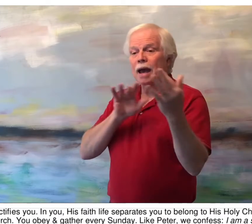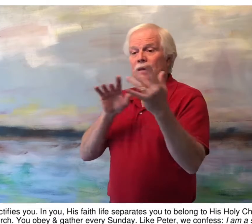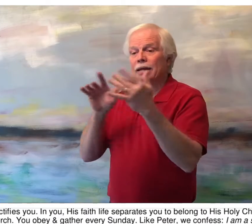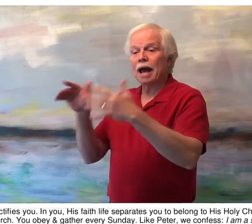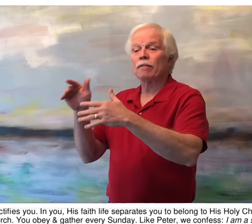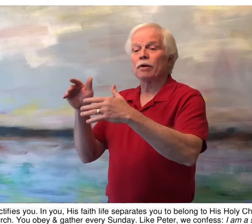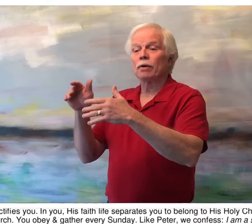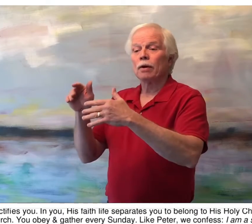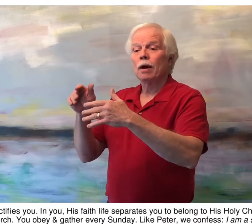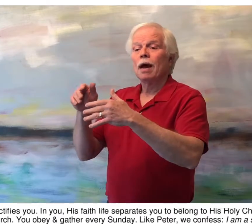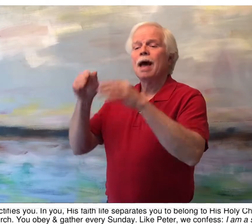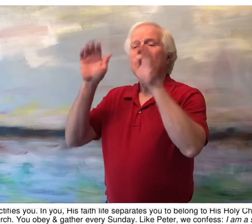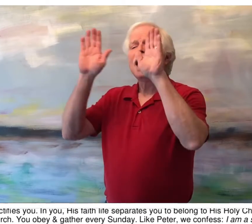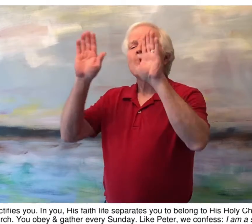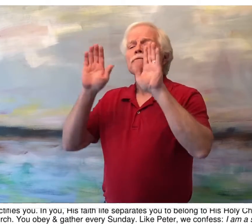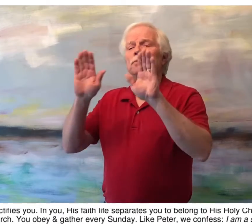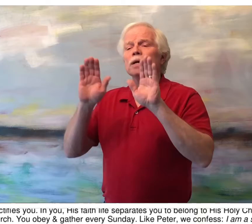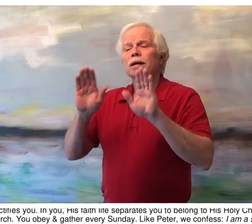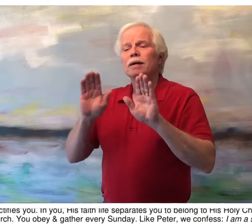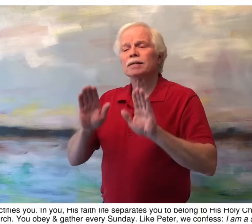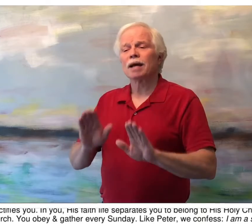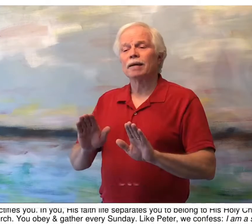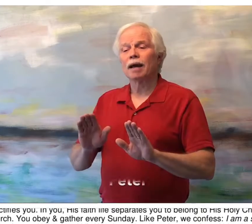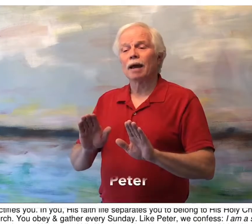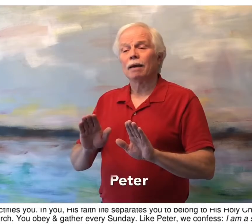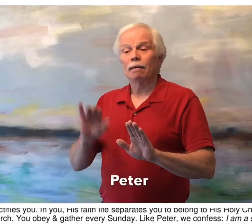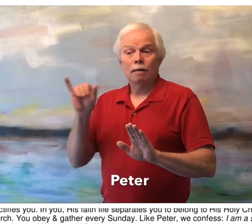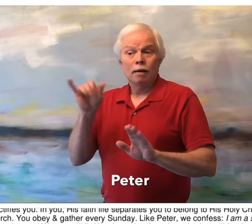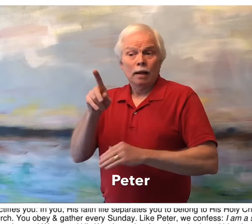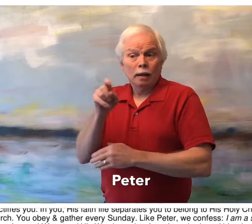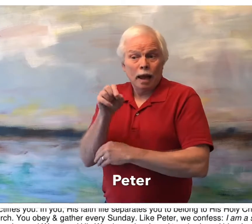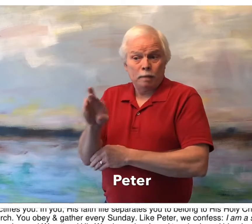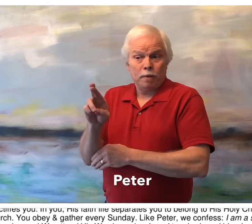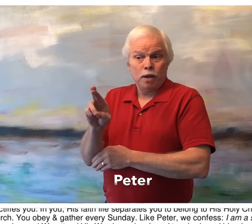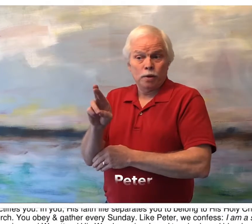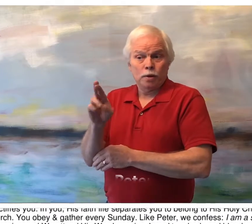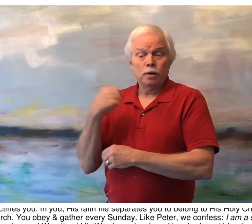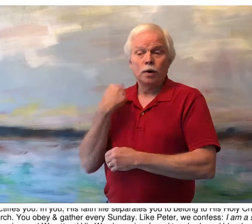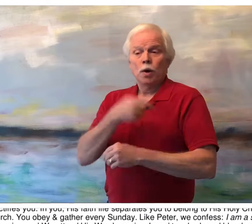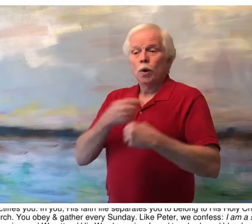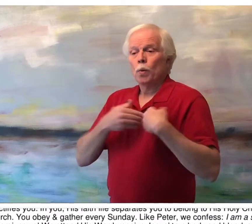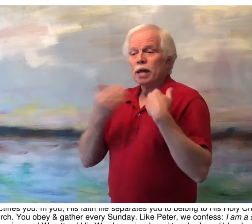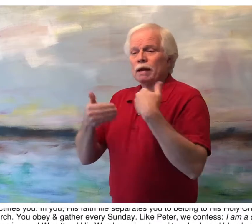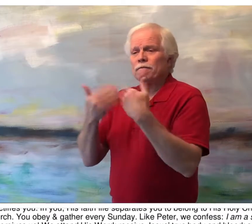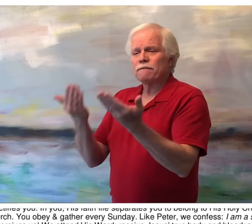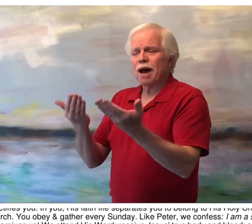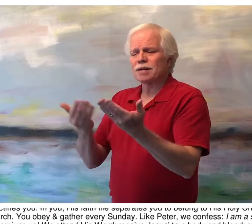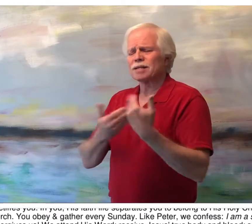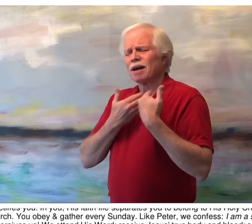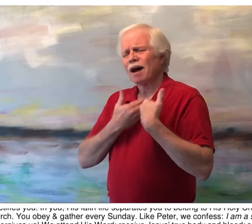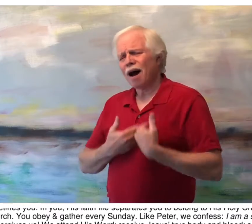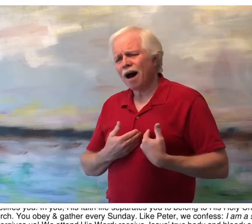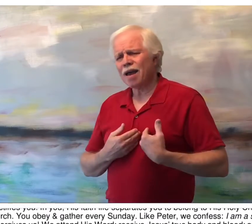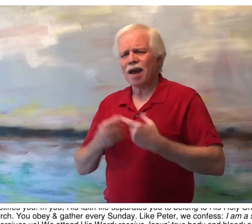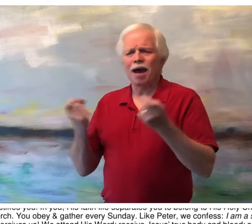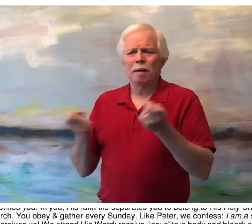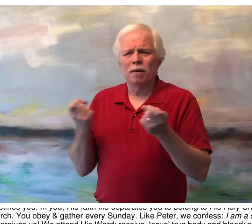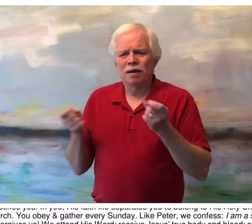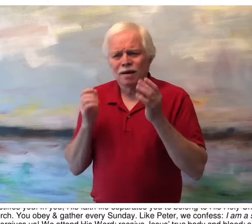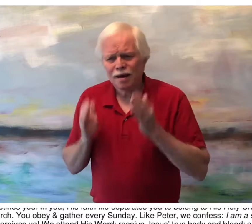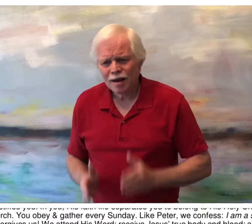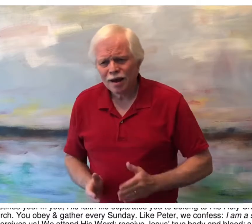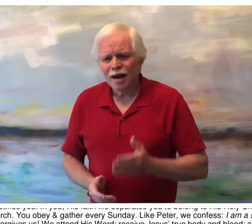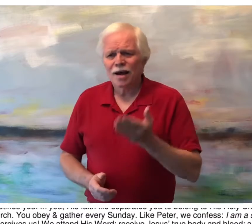and gather every Sunday. Like Peter, we confess, I